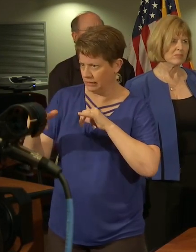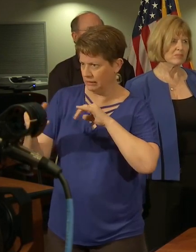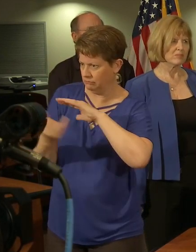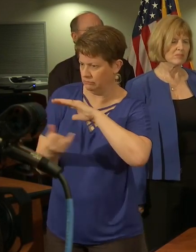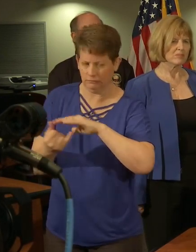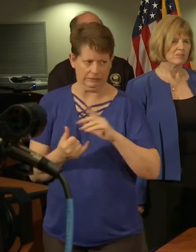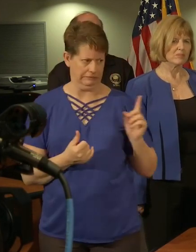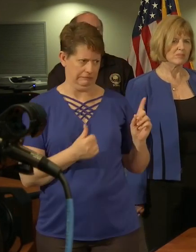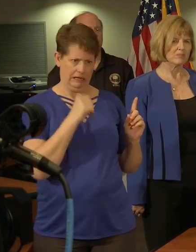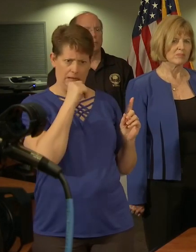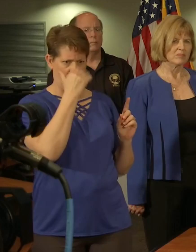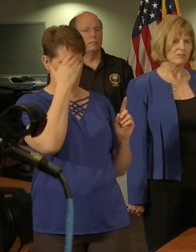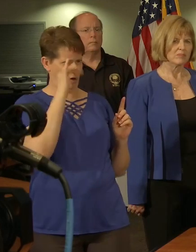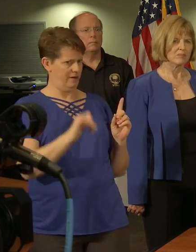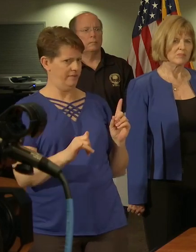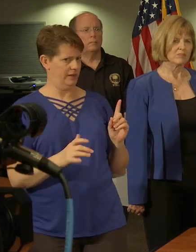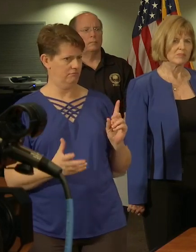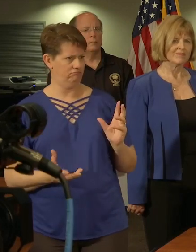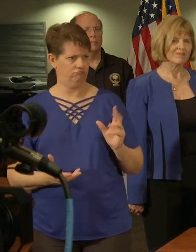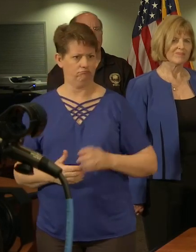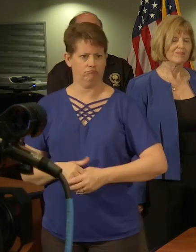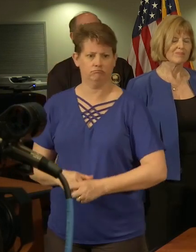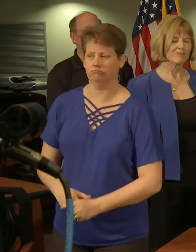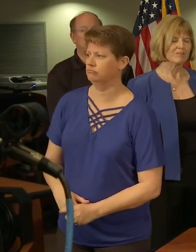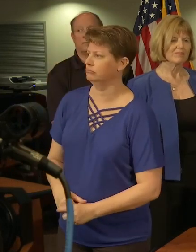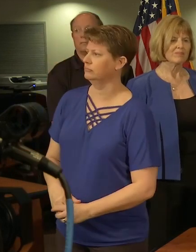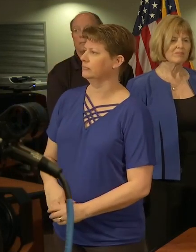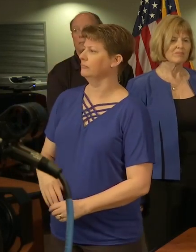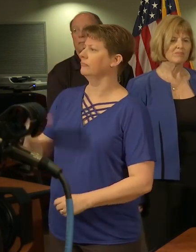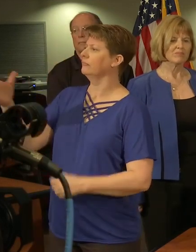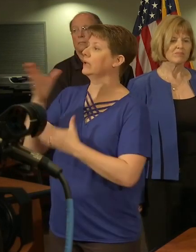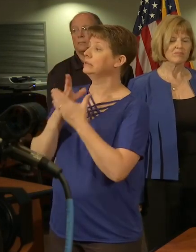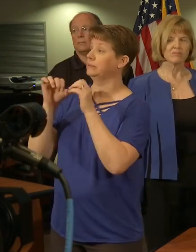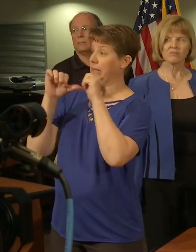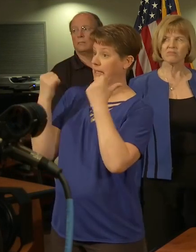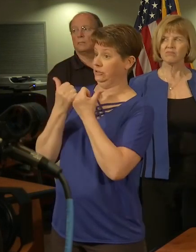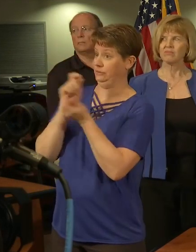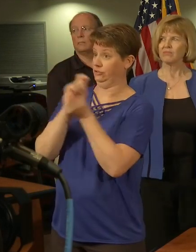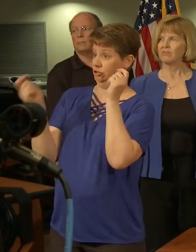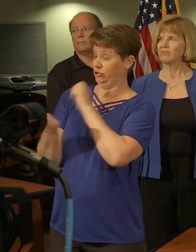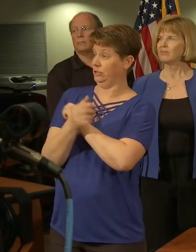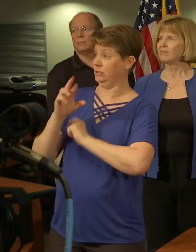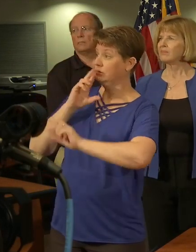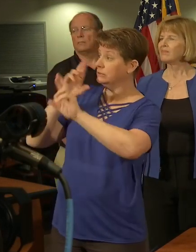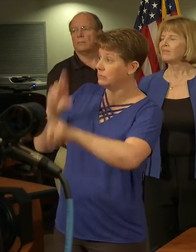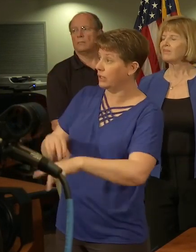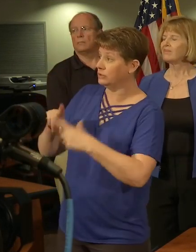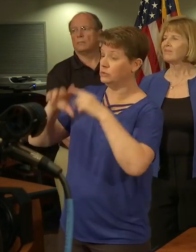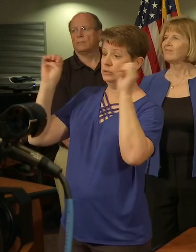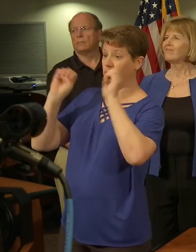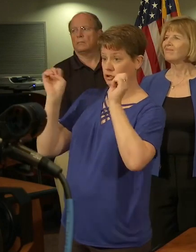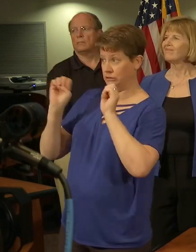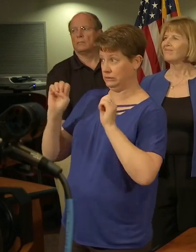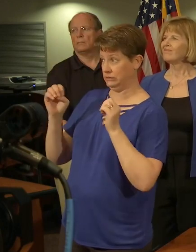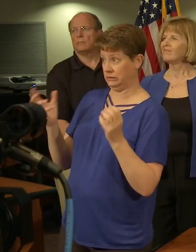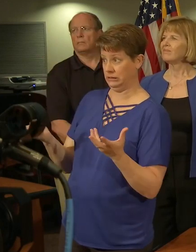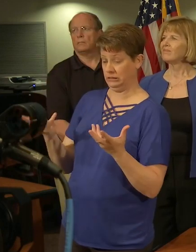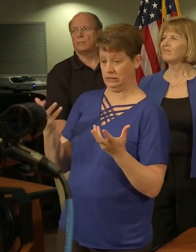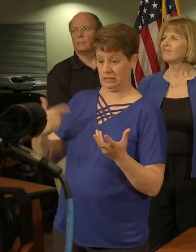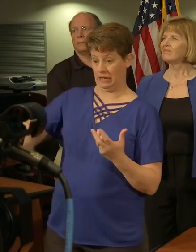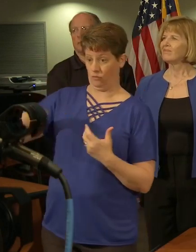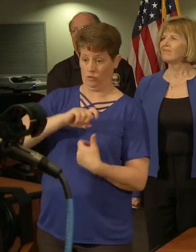I'm not aware of that information. Some agencies have changed the way that they respond to emergencies. Has a state